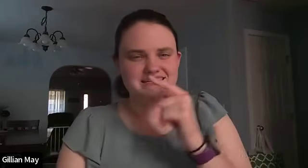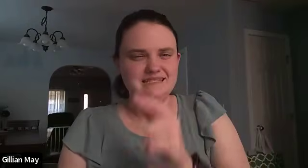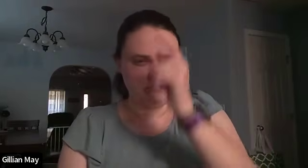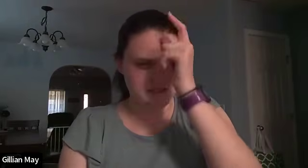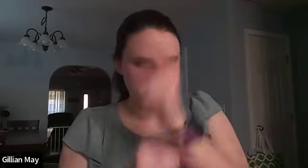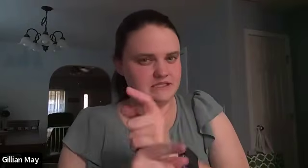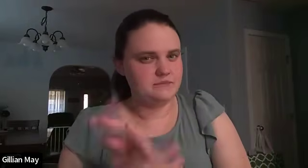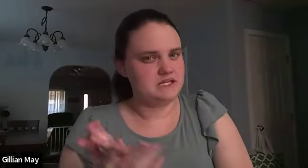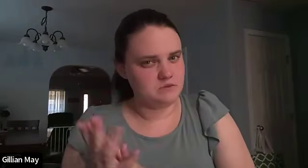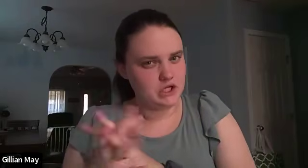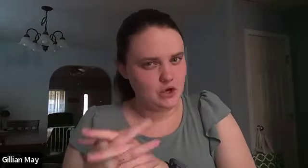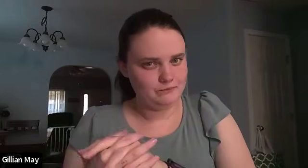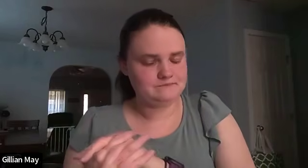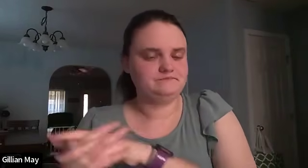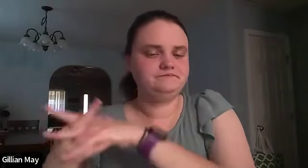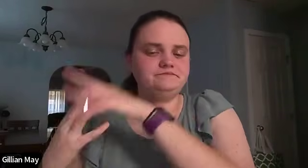of siblings is the best way to go.